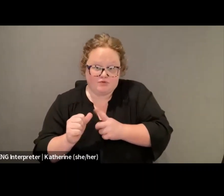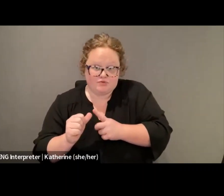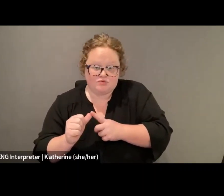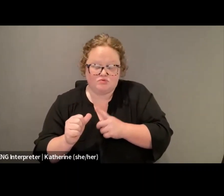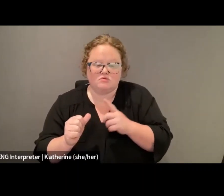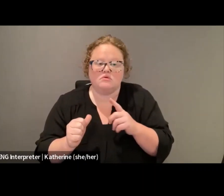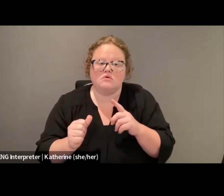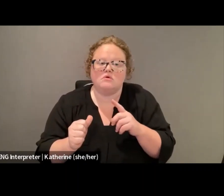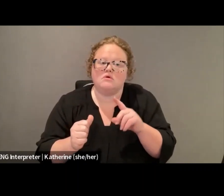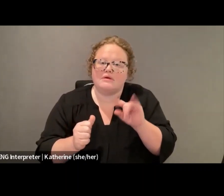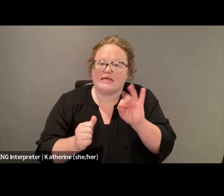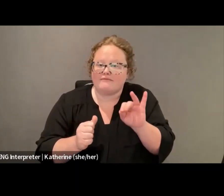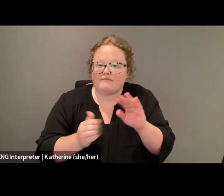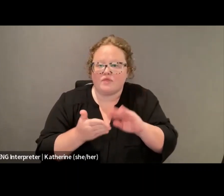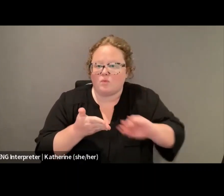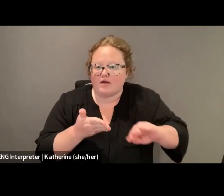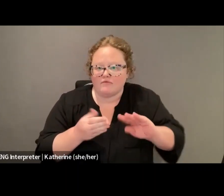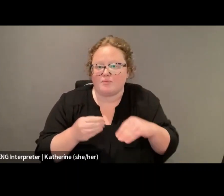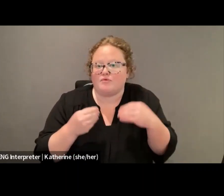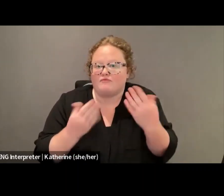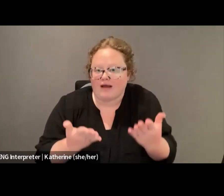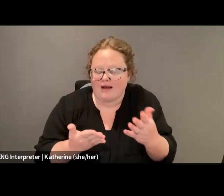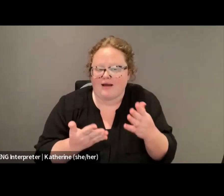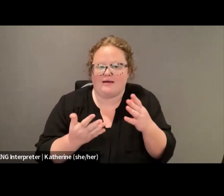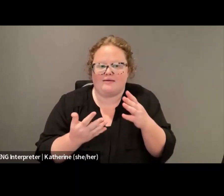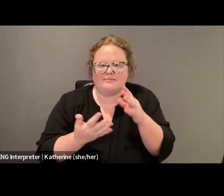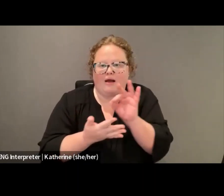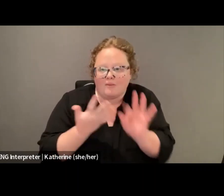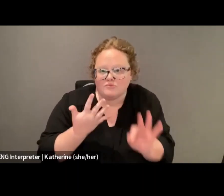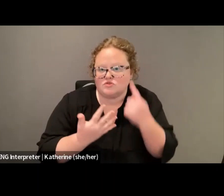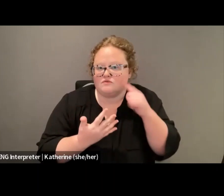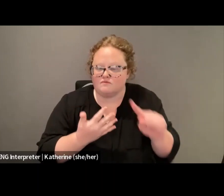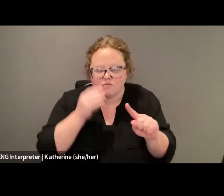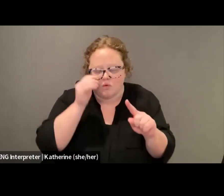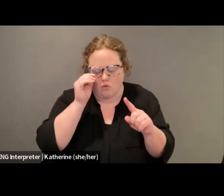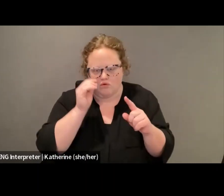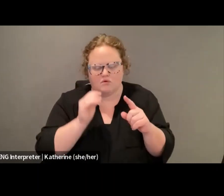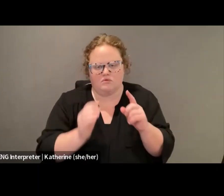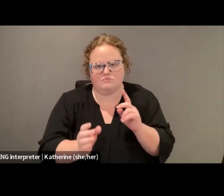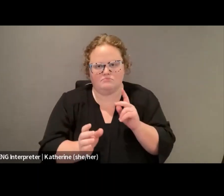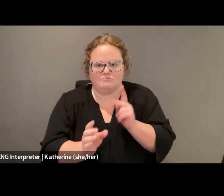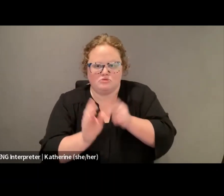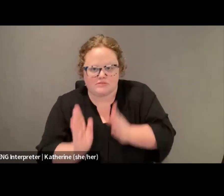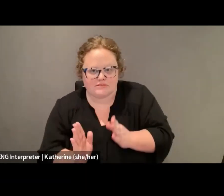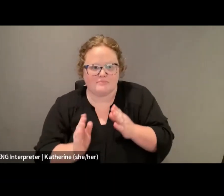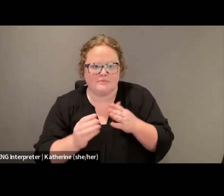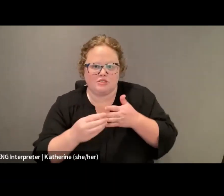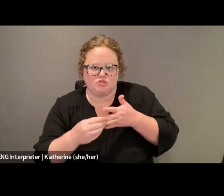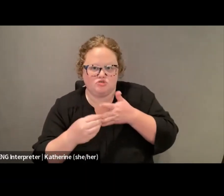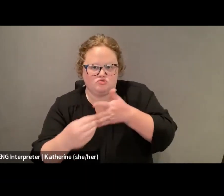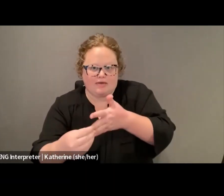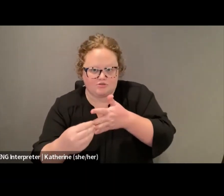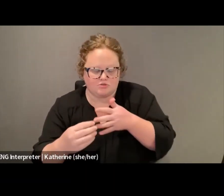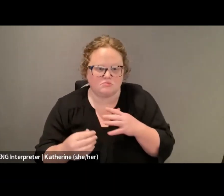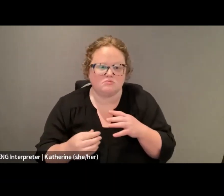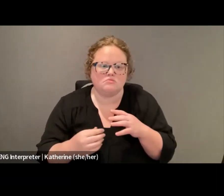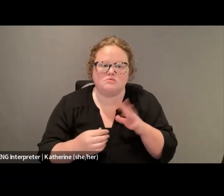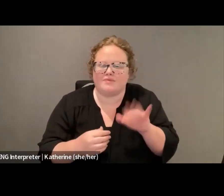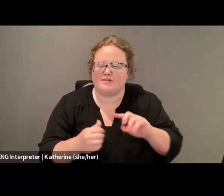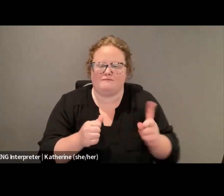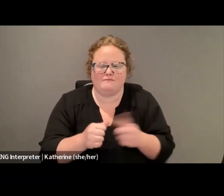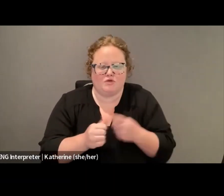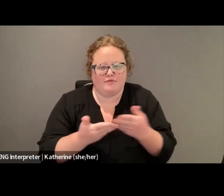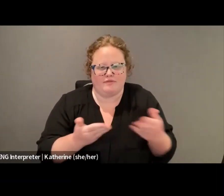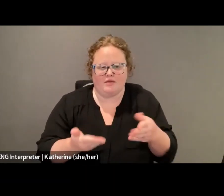whether the waiver even provides participant direction opportunities. So this is the first thing you're going to see once you get